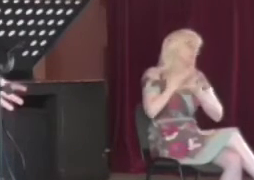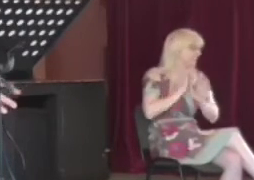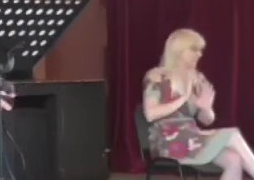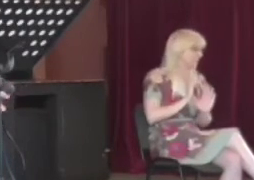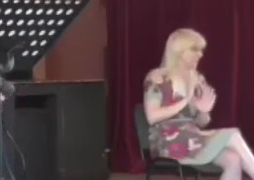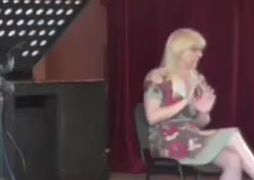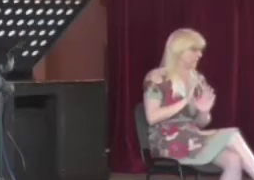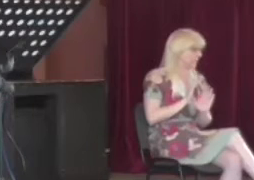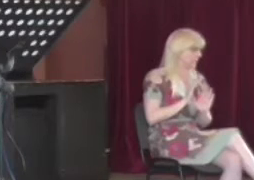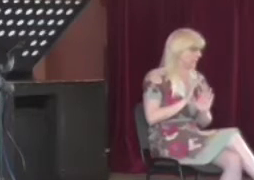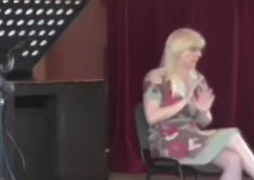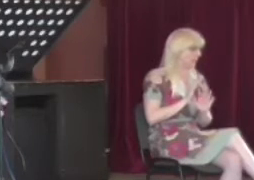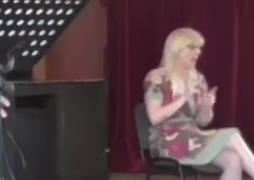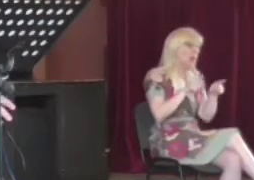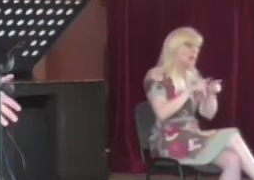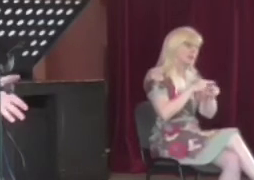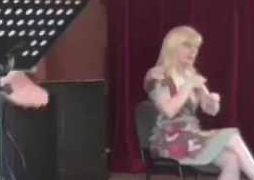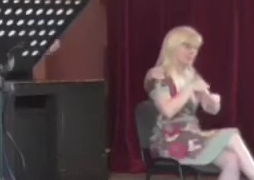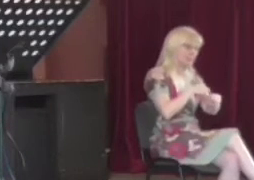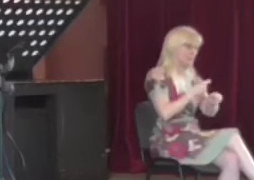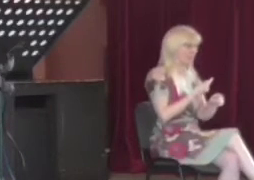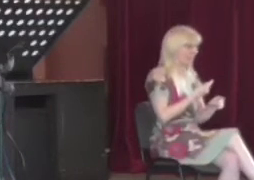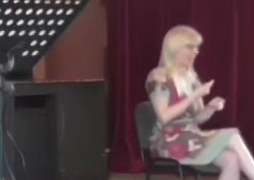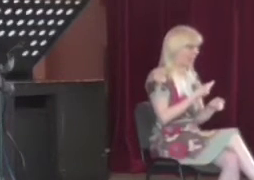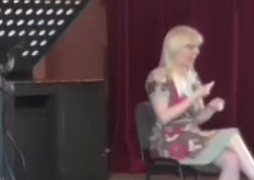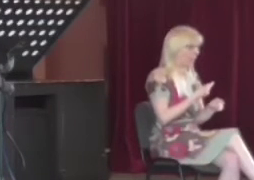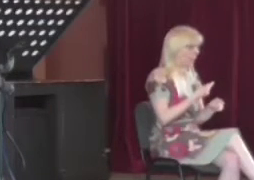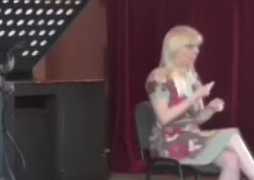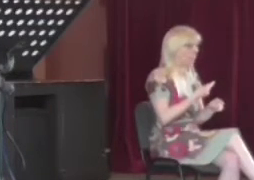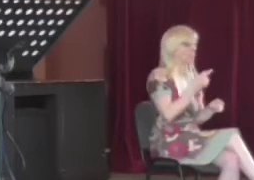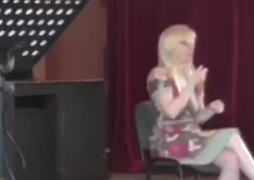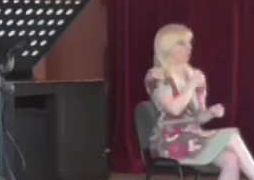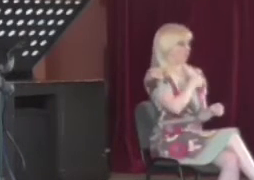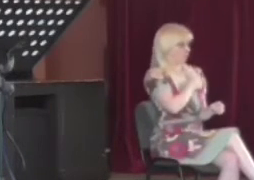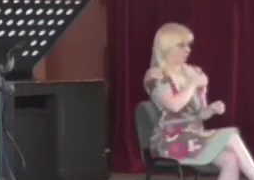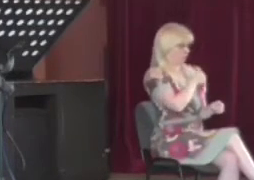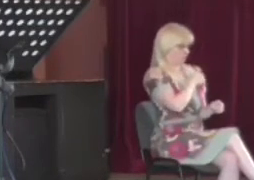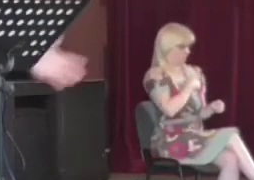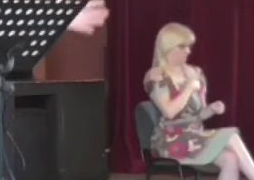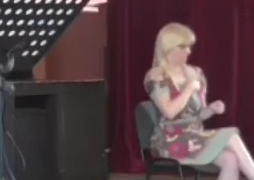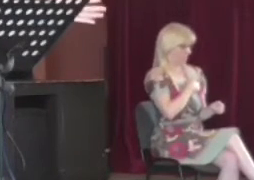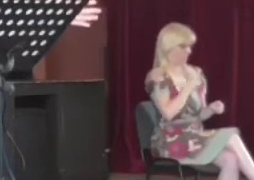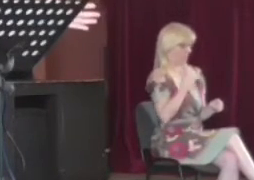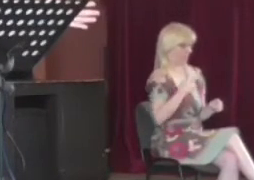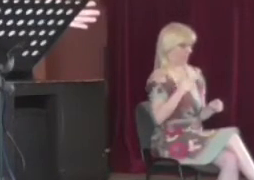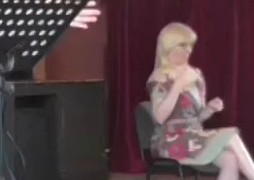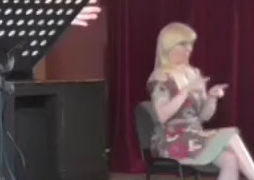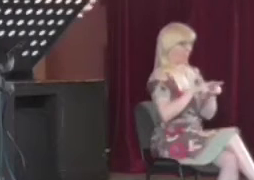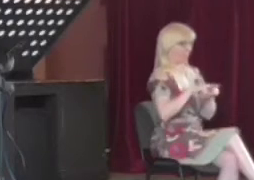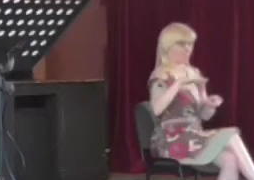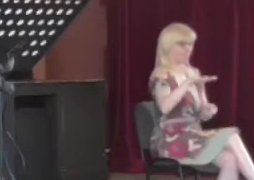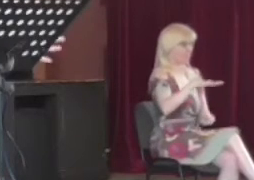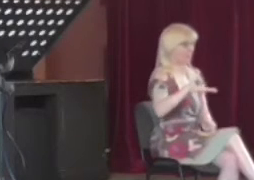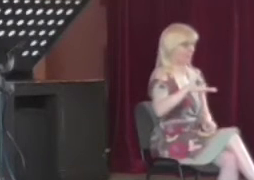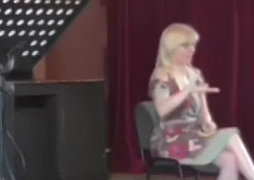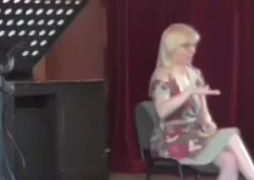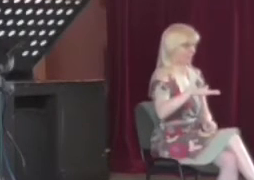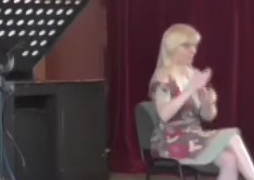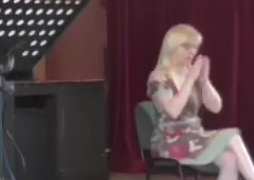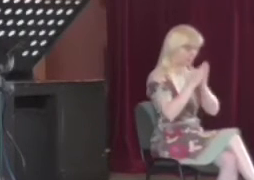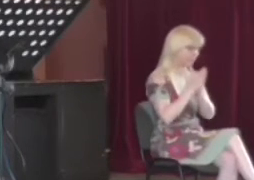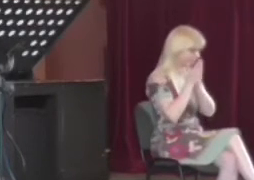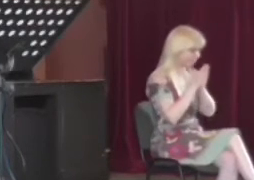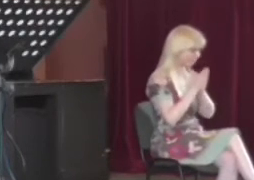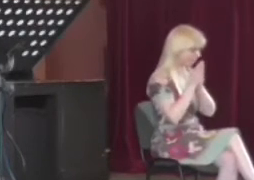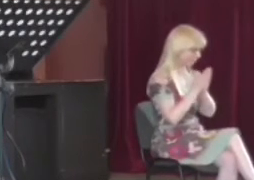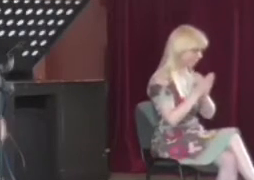the harm he has done to your holy people in Jerusalem. And he has come here with authority from the chief priests to arrest